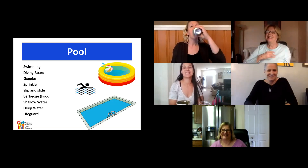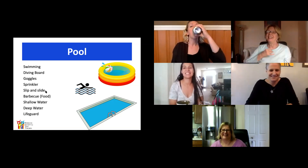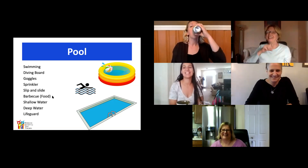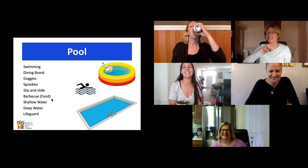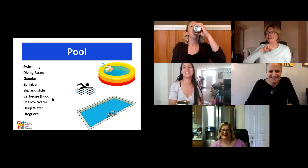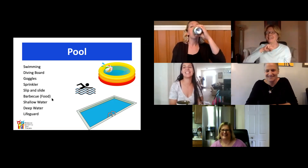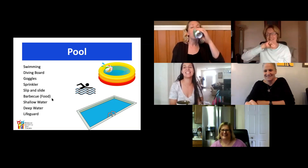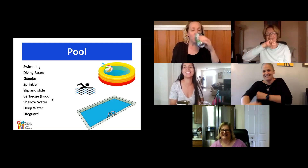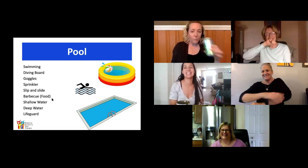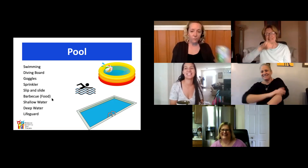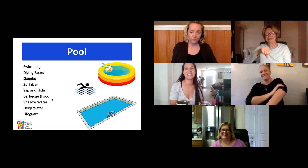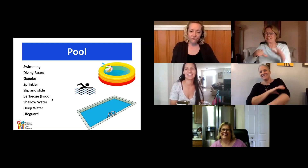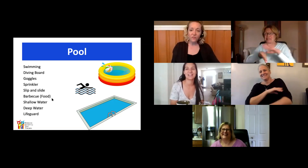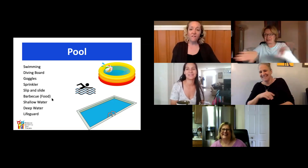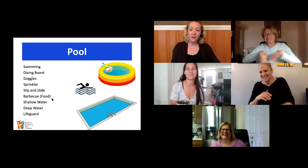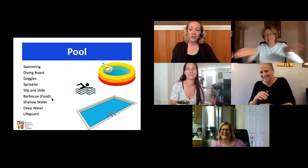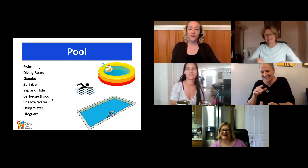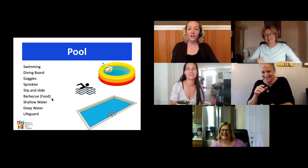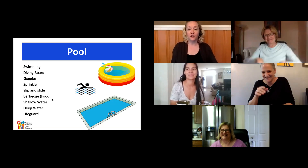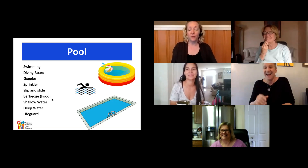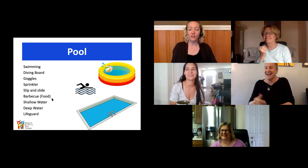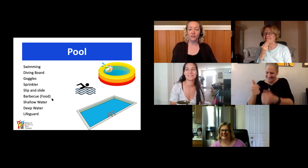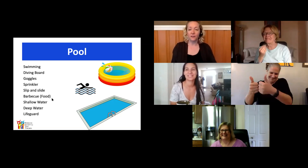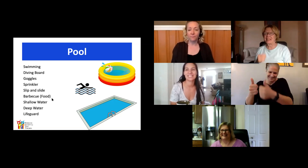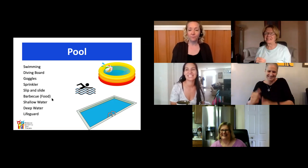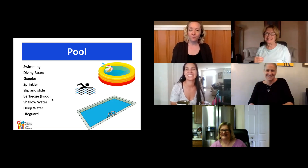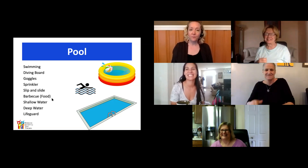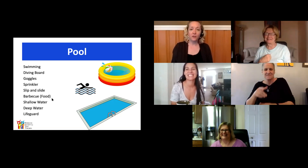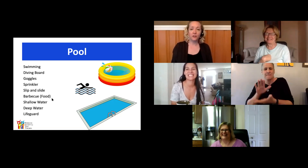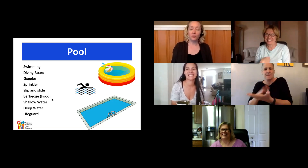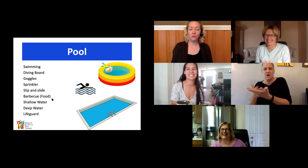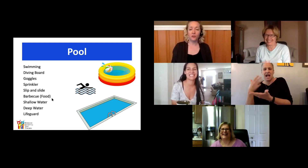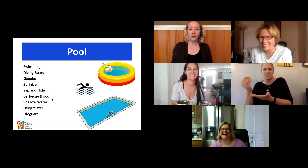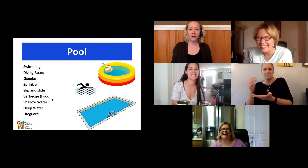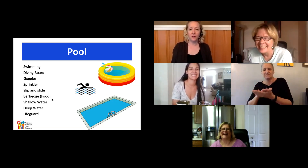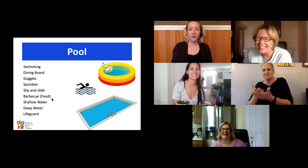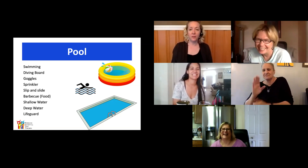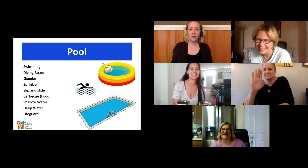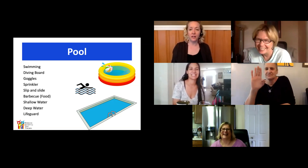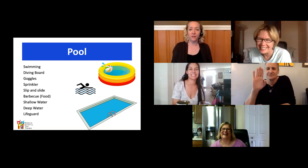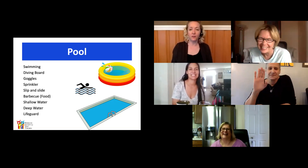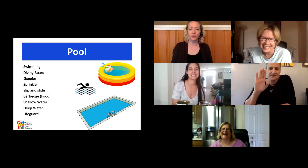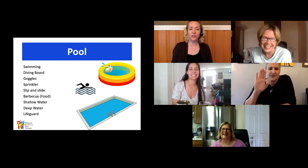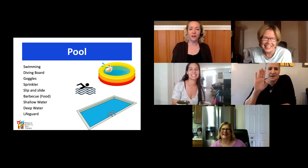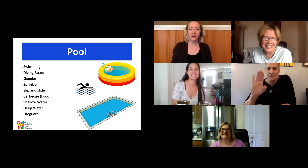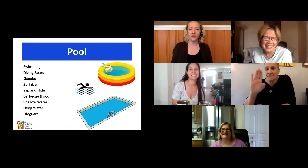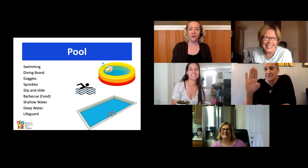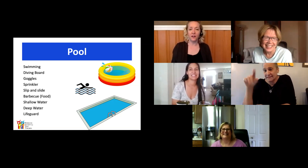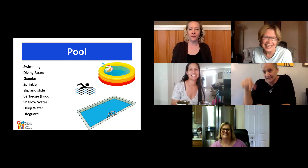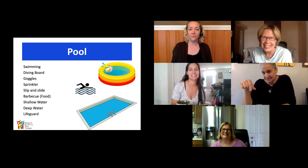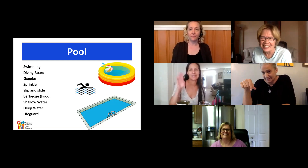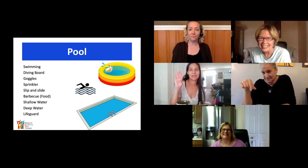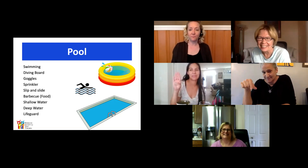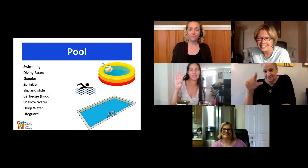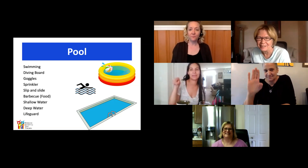Very good facial expressions. Just don't get anywhere near a bikini, folks. Okay, there you go. Very good. Okay,